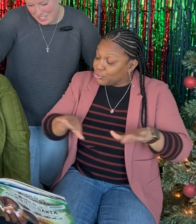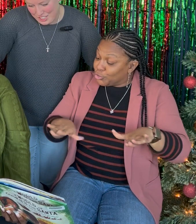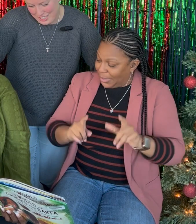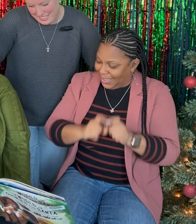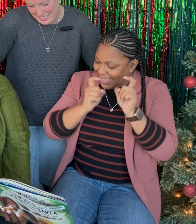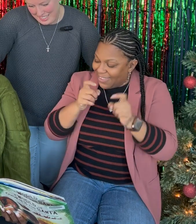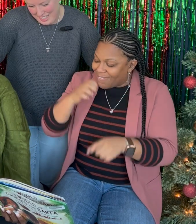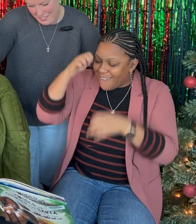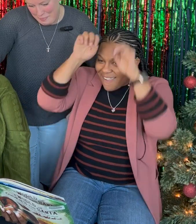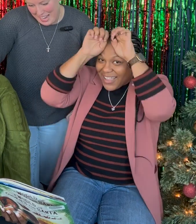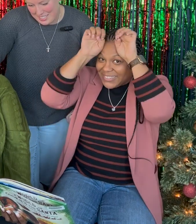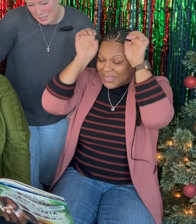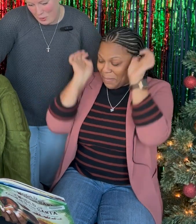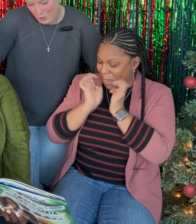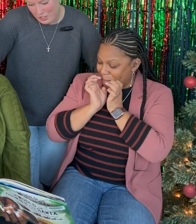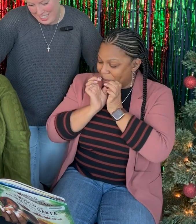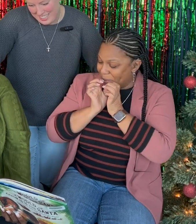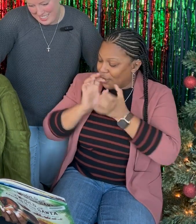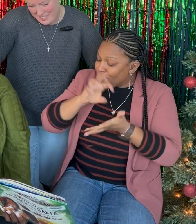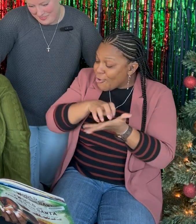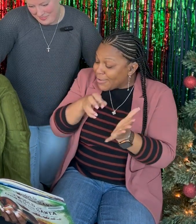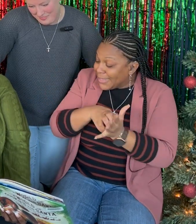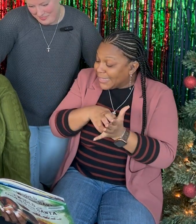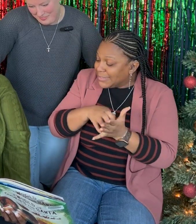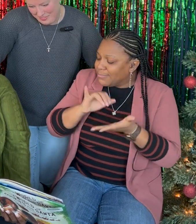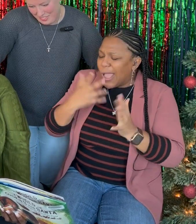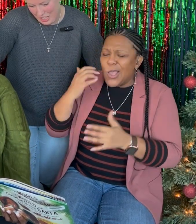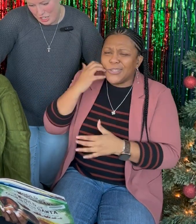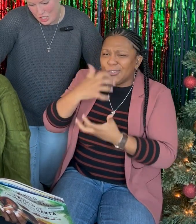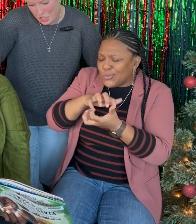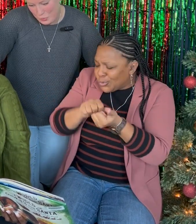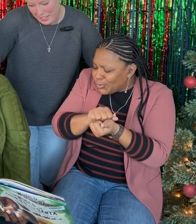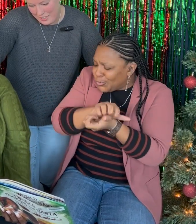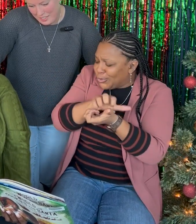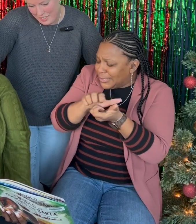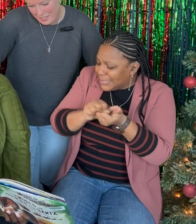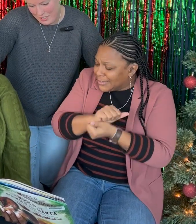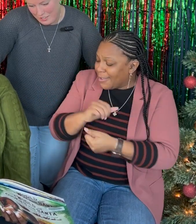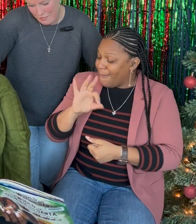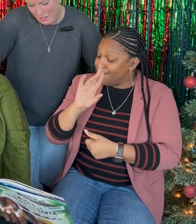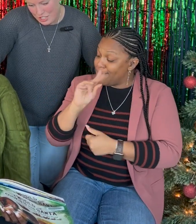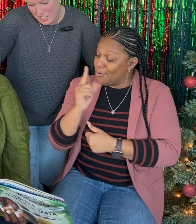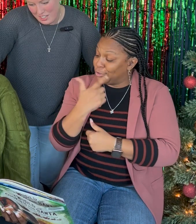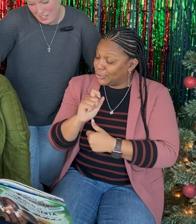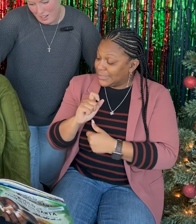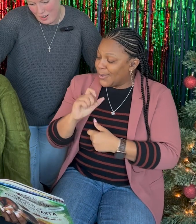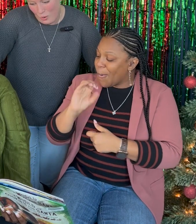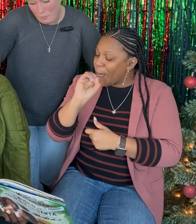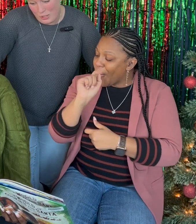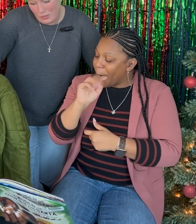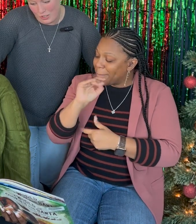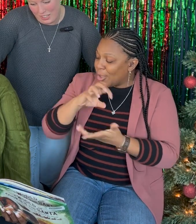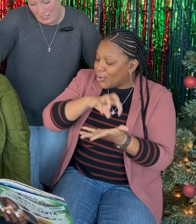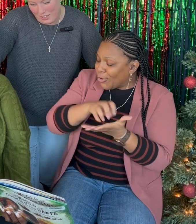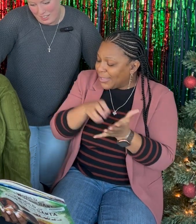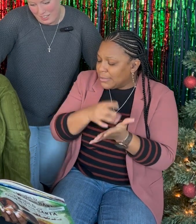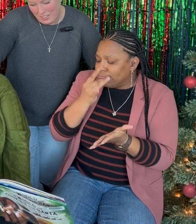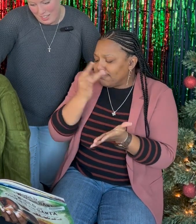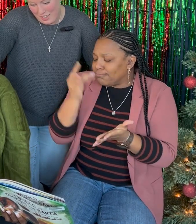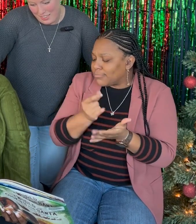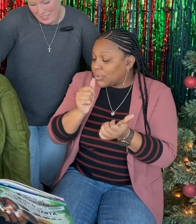Alaskan children give him Eskimo cookies, a chewy, fudgy oatmeal